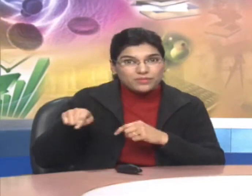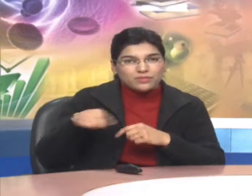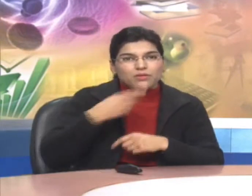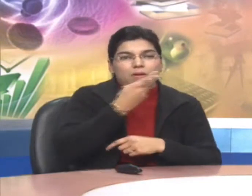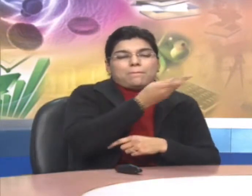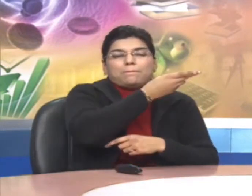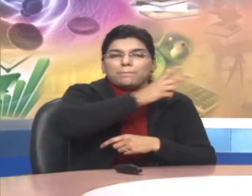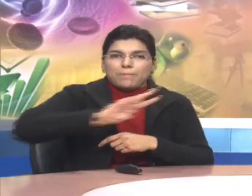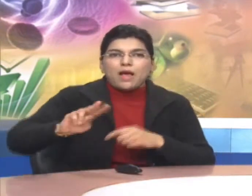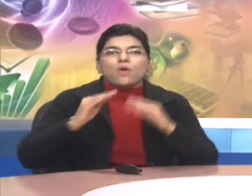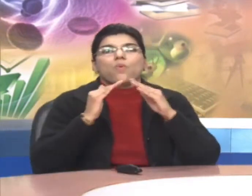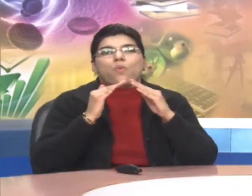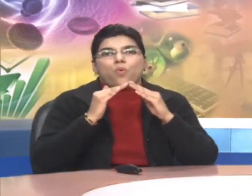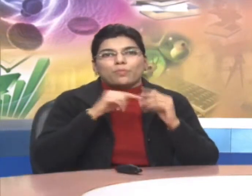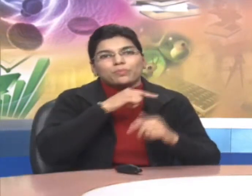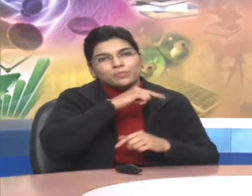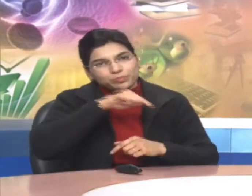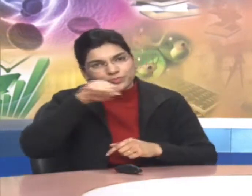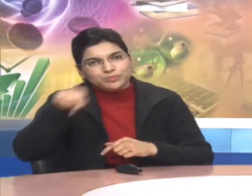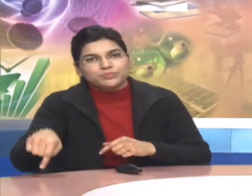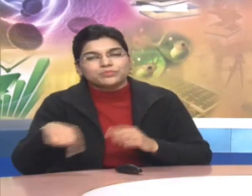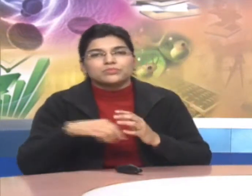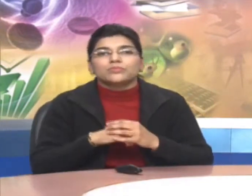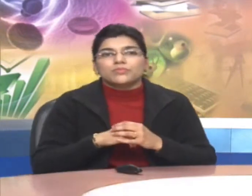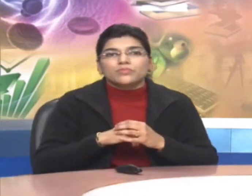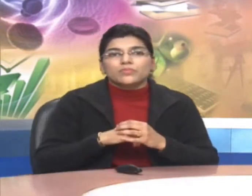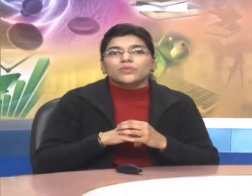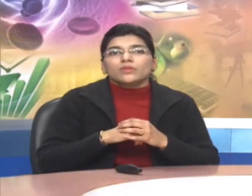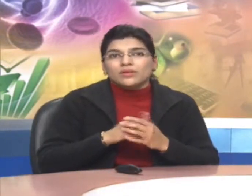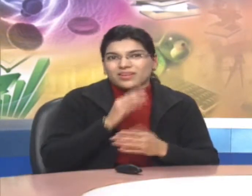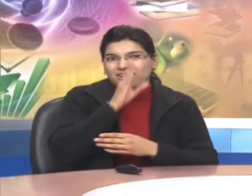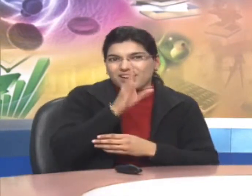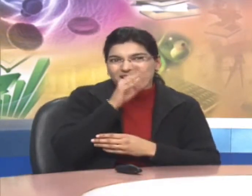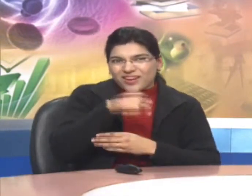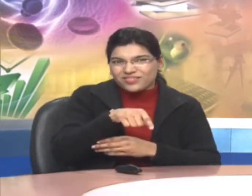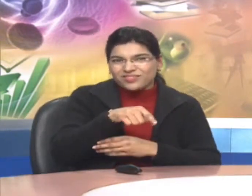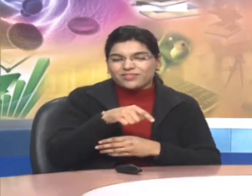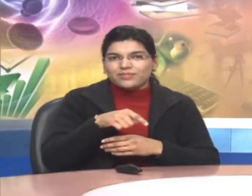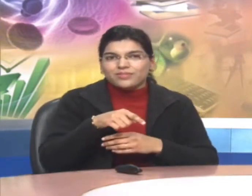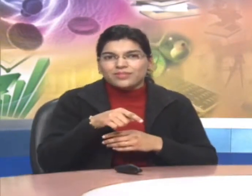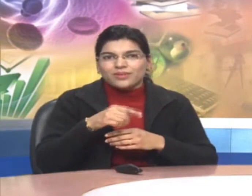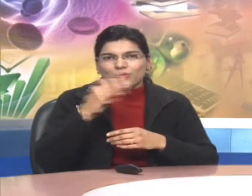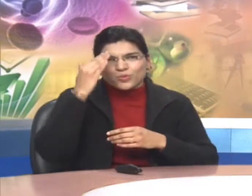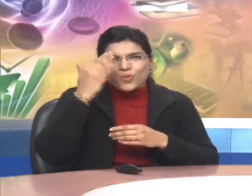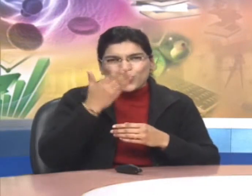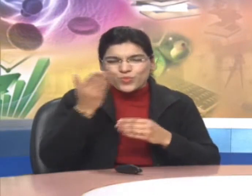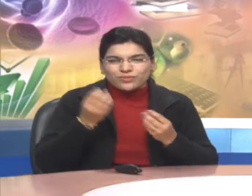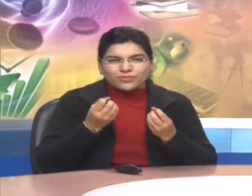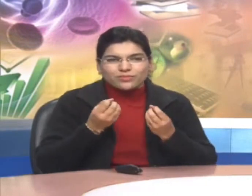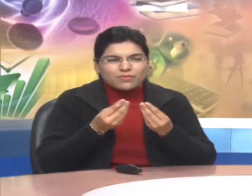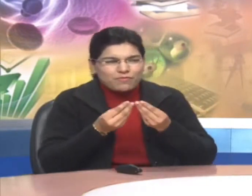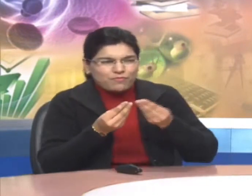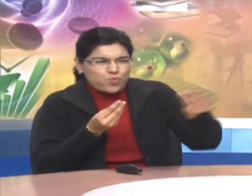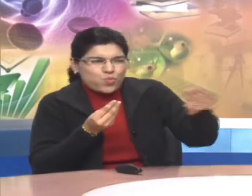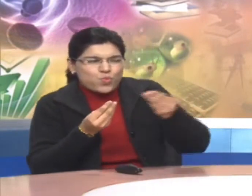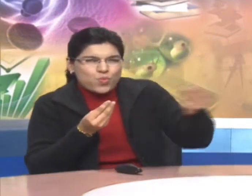Back in the hut, the trembling of ground told of an approach of